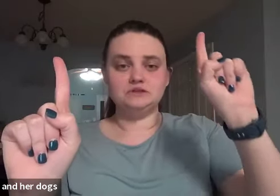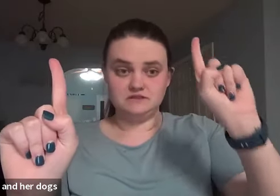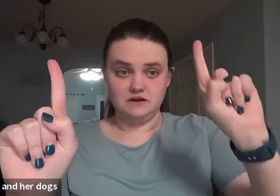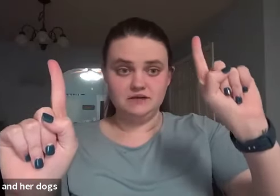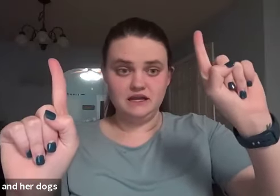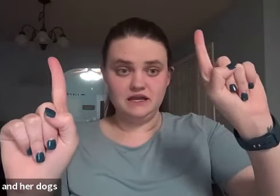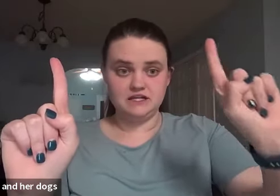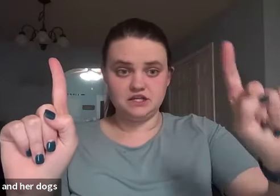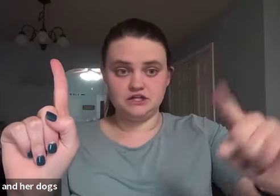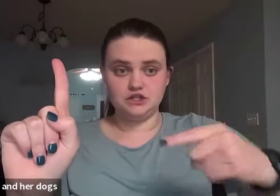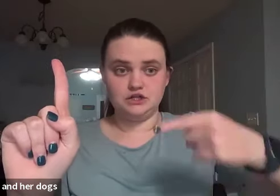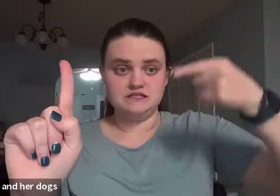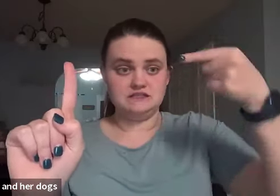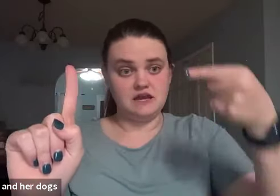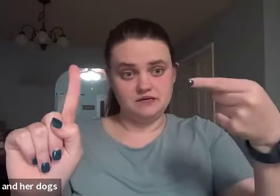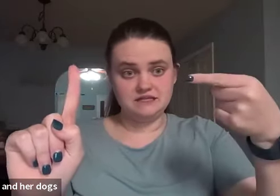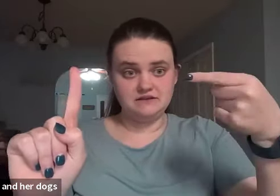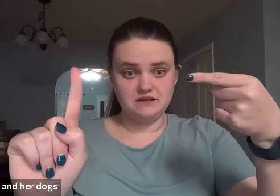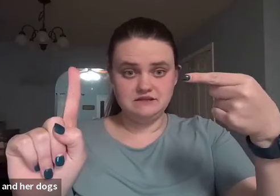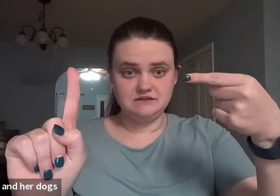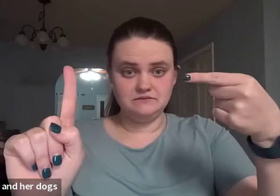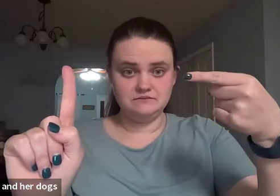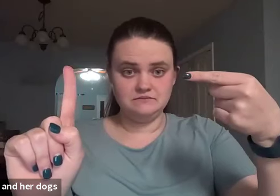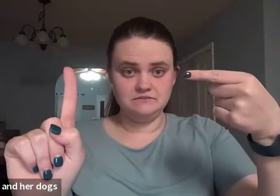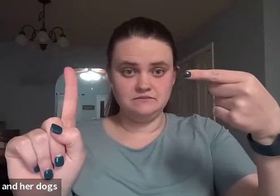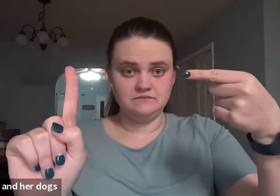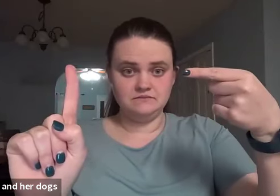Your dominant hand is going to turn sideways like this.